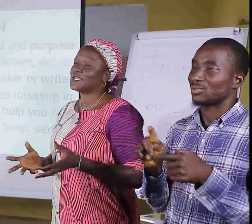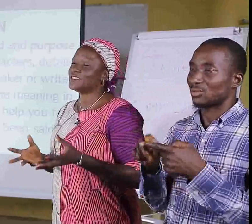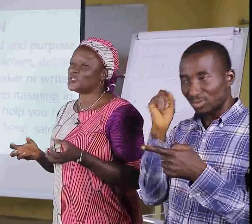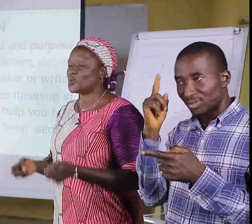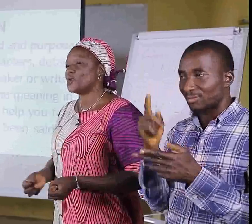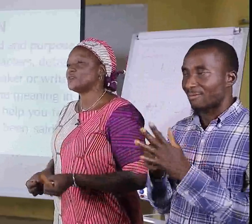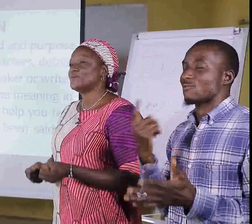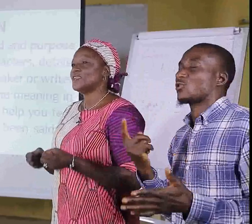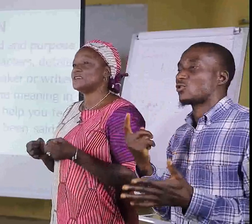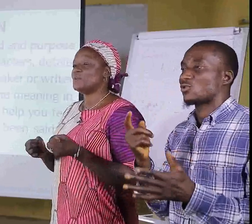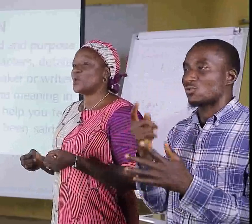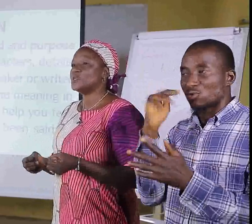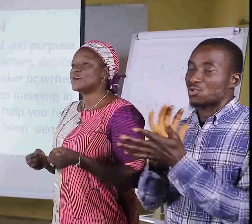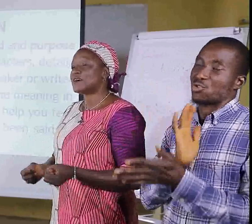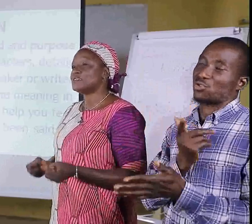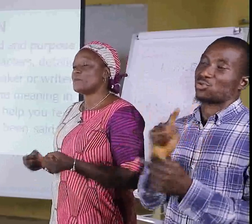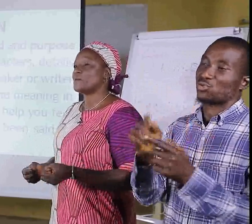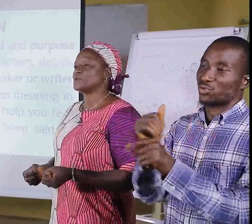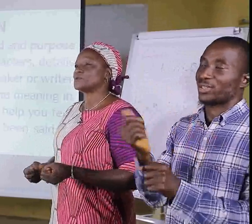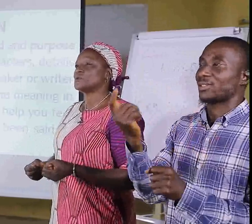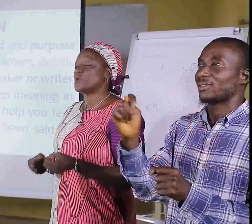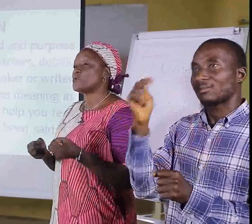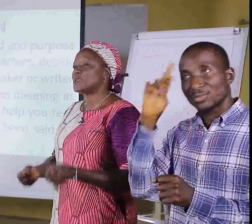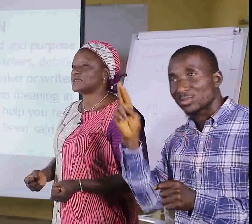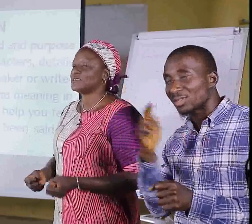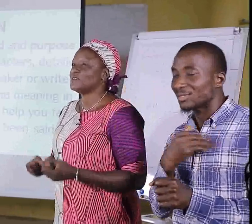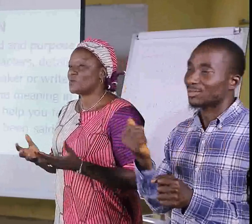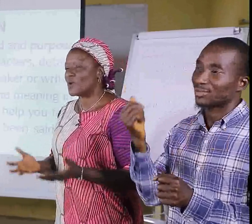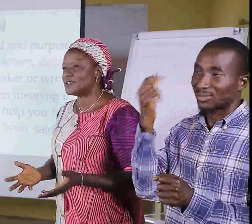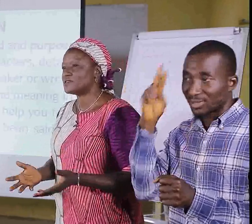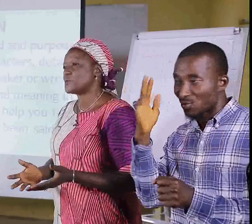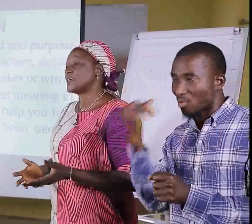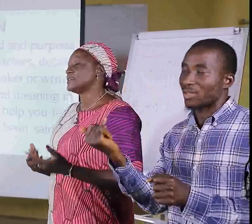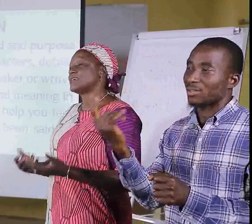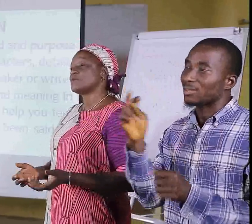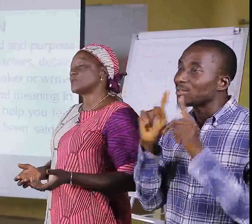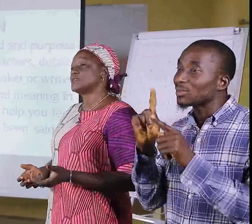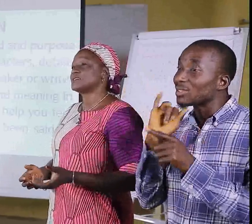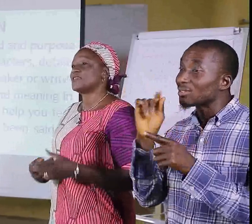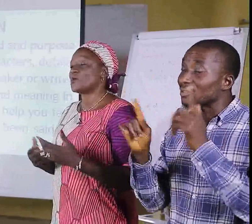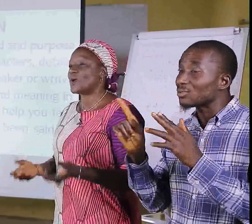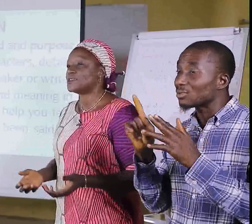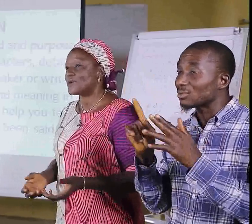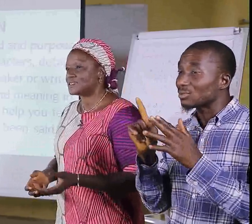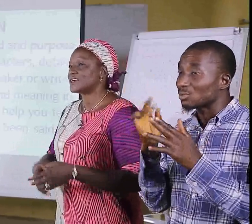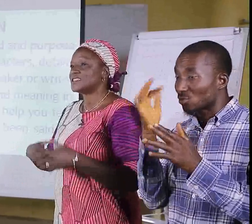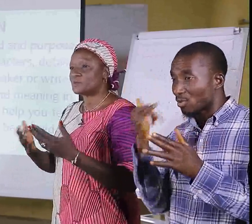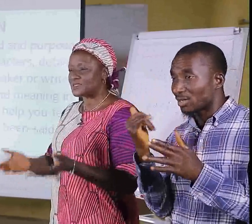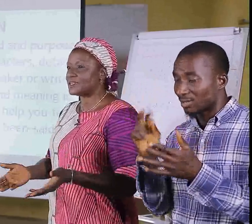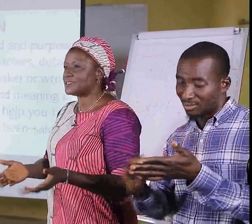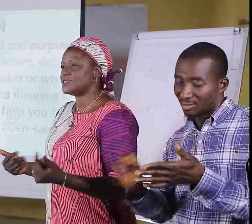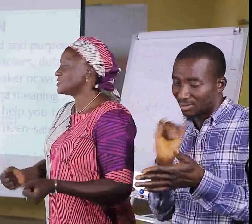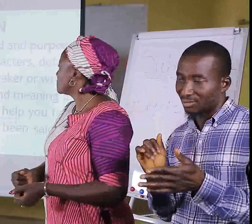to get the tone, the mode, and the purpose or reason why the speaker is saying what he's saying or why the writer